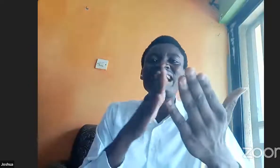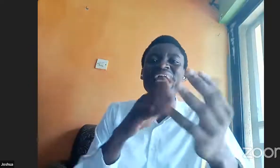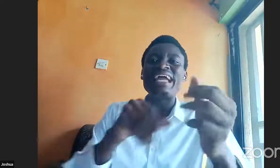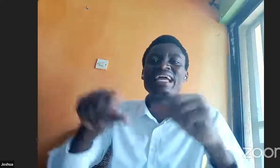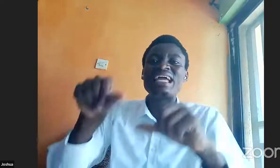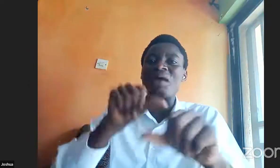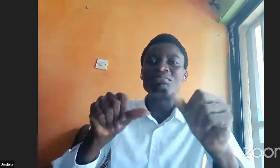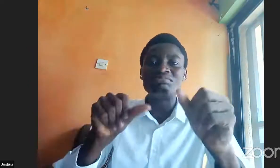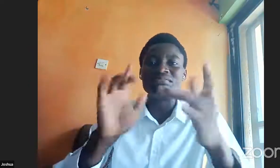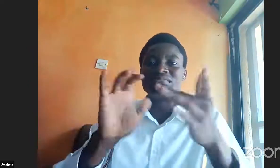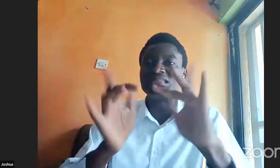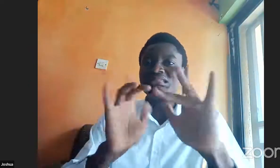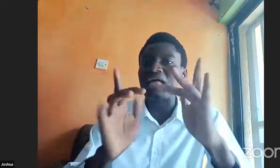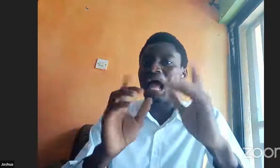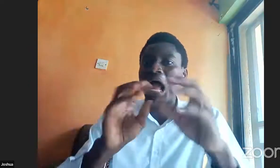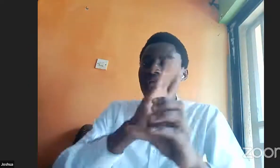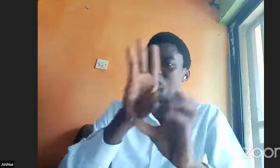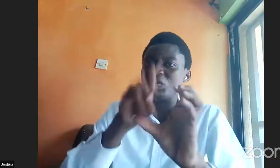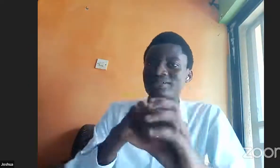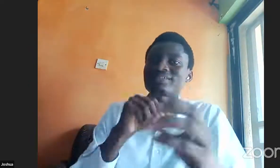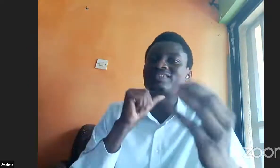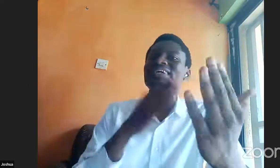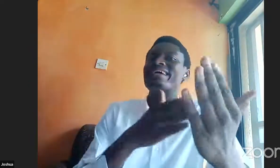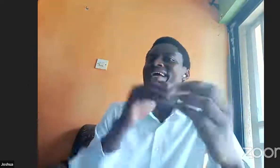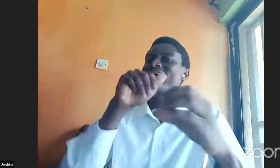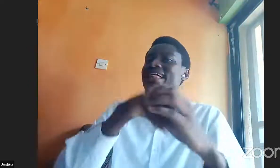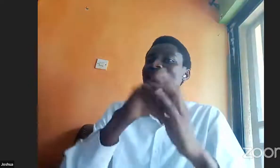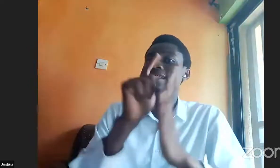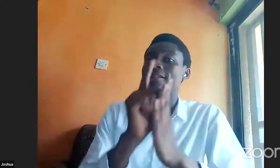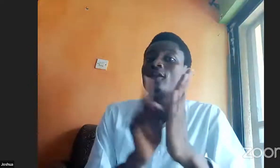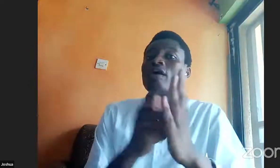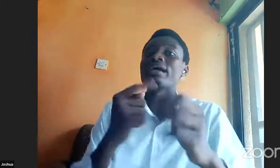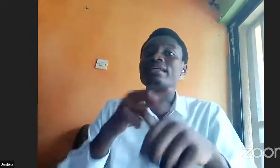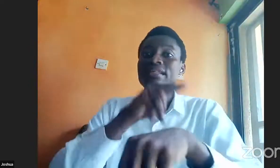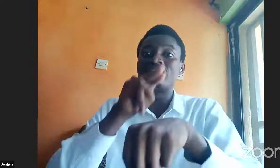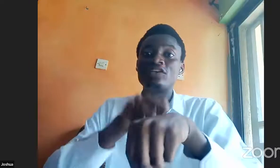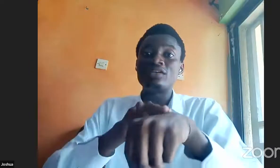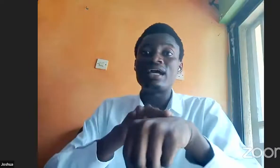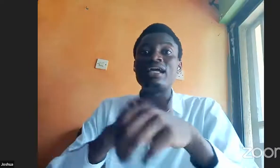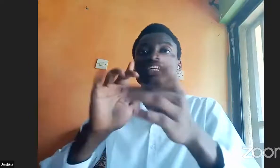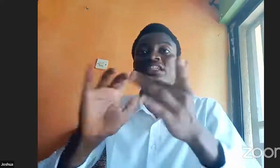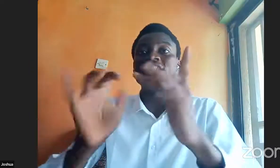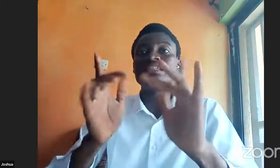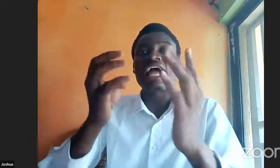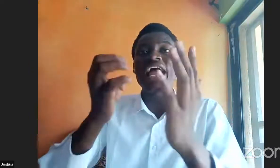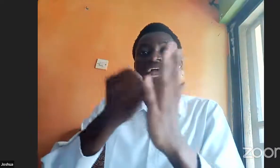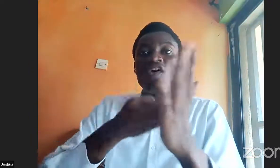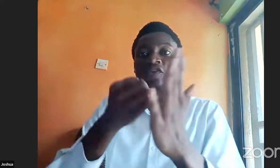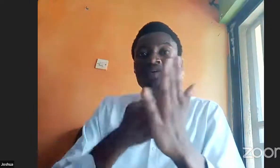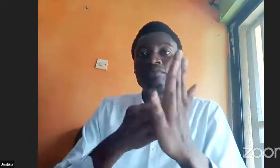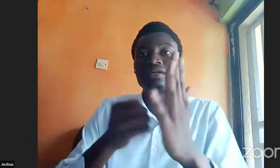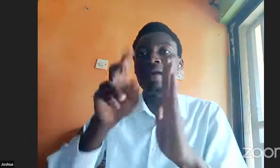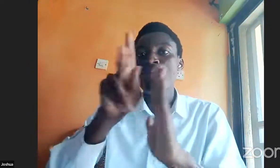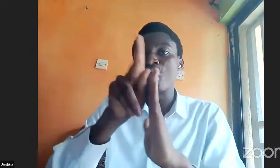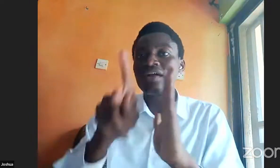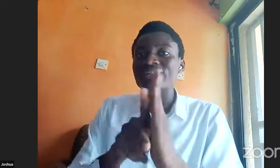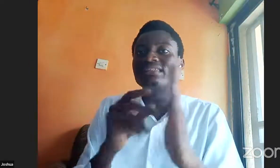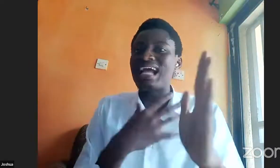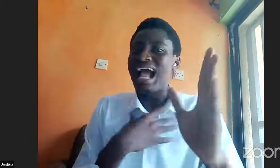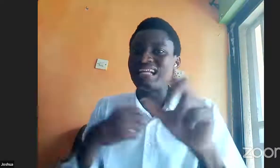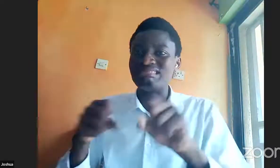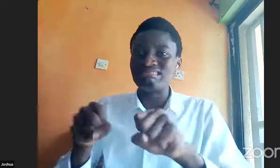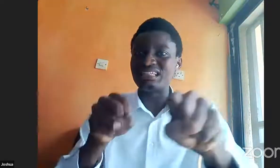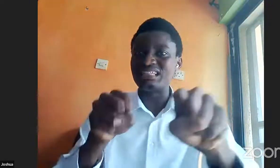The National Digital Economy Policy and Strategy is also defective in the sense that there is no provision,